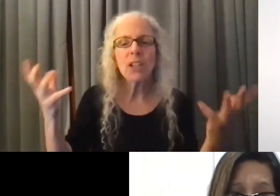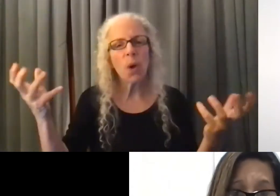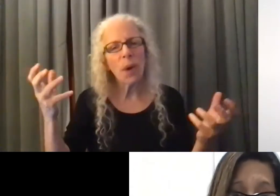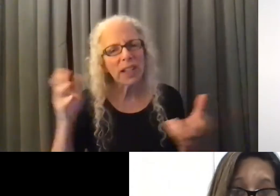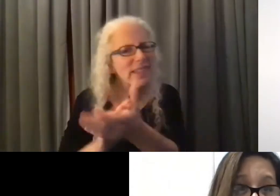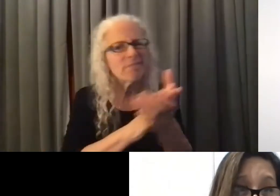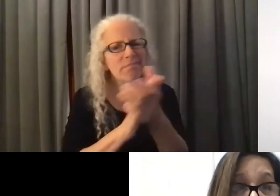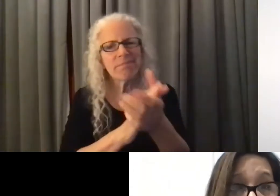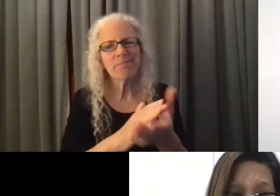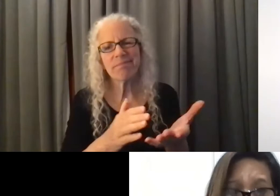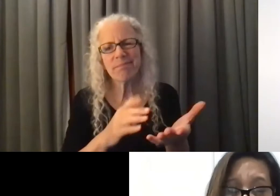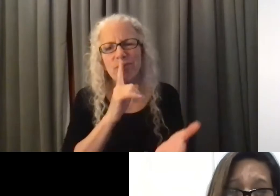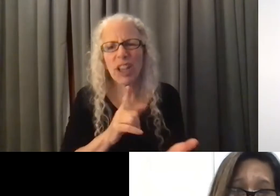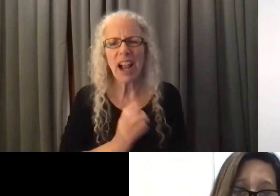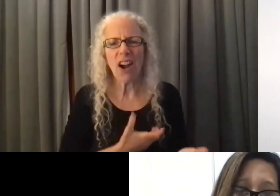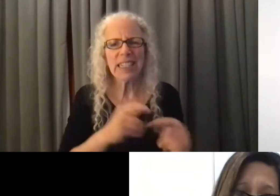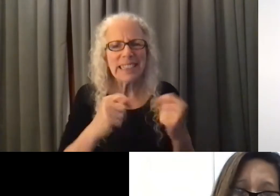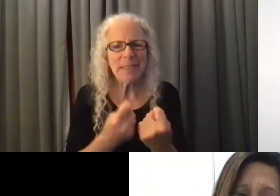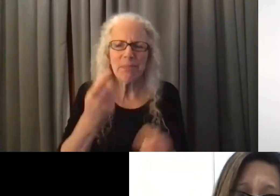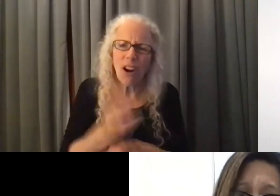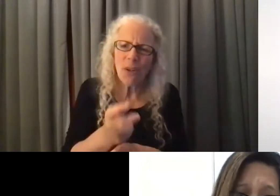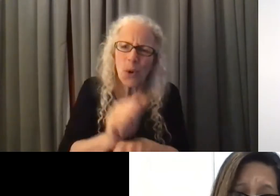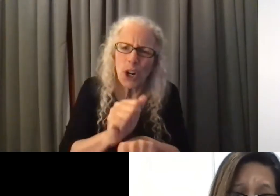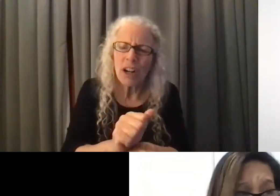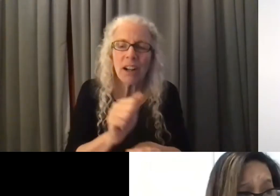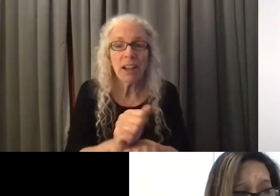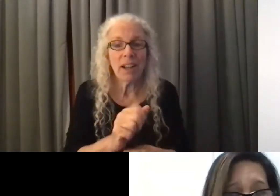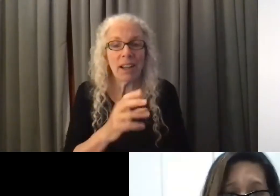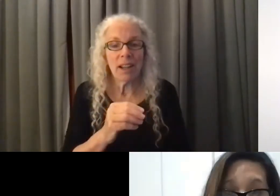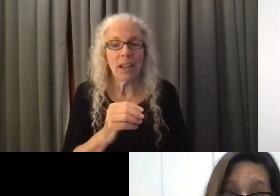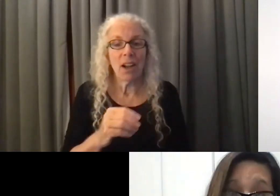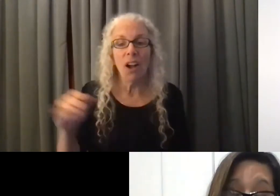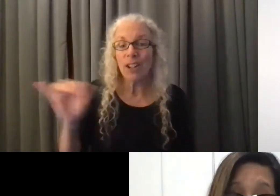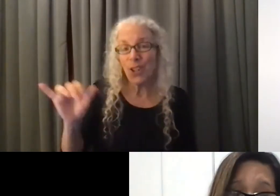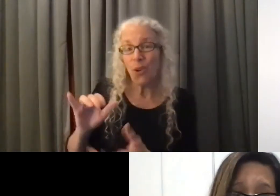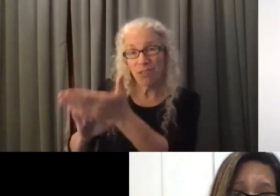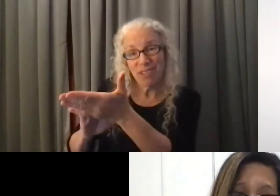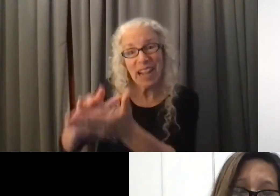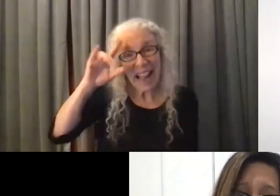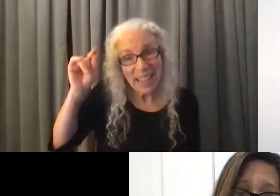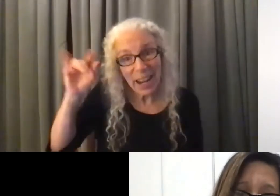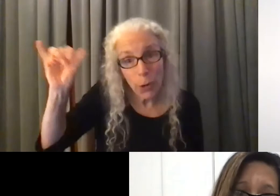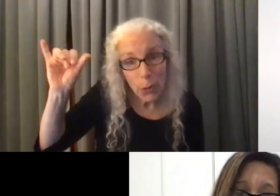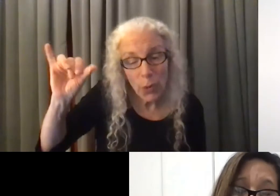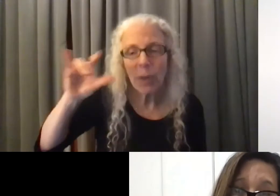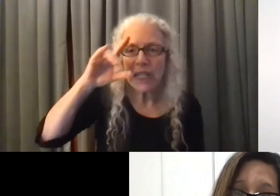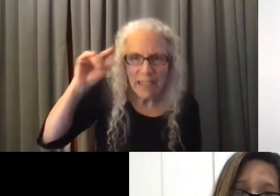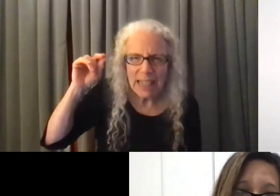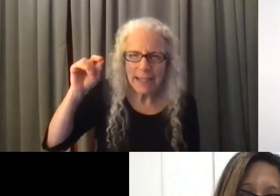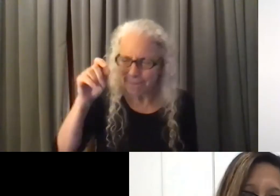on behalf of our team who had worked on that, and also to celebrate Gallaudet, who also worked very hard on their end for that. So